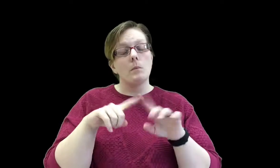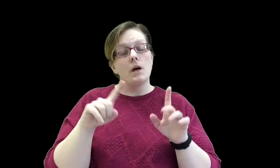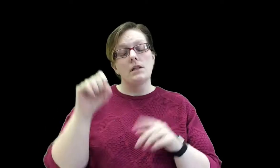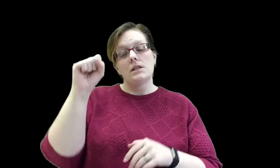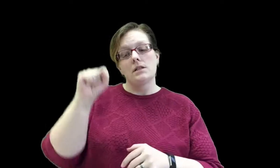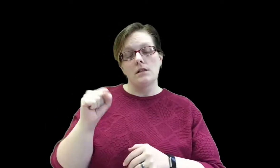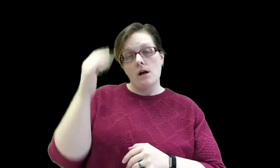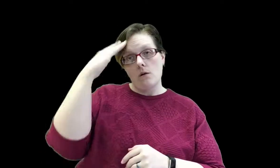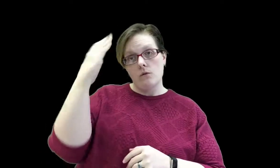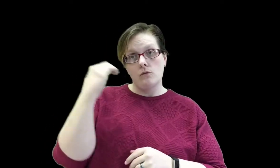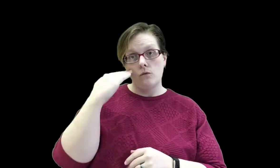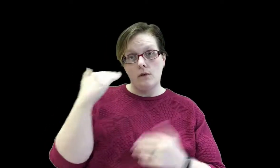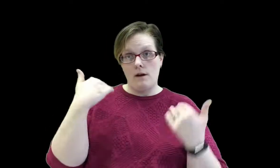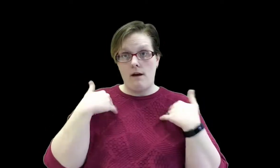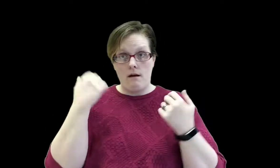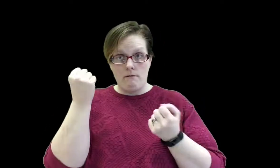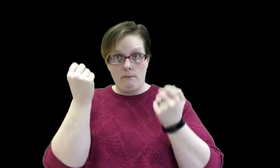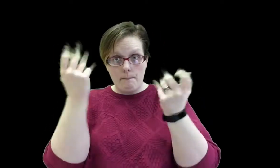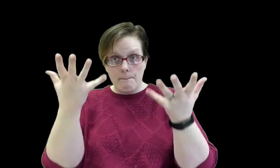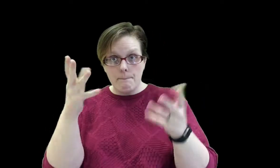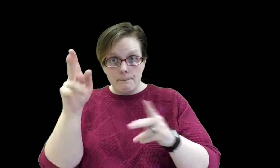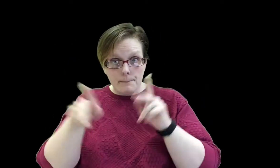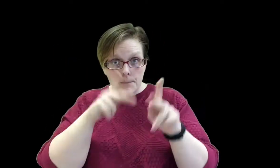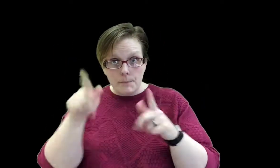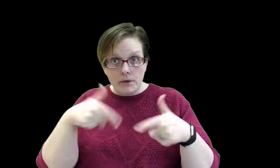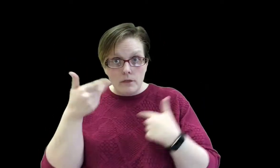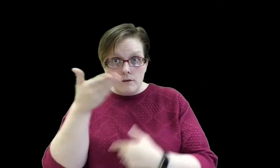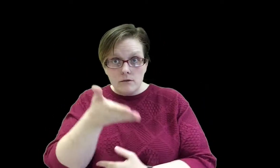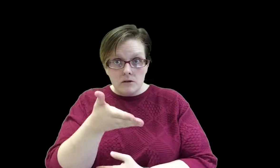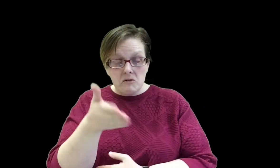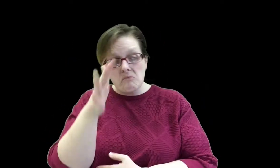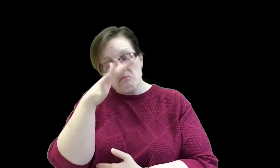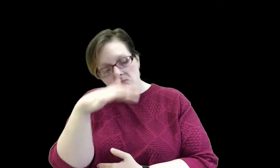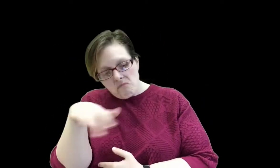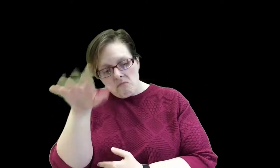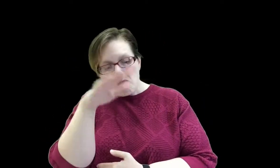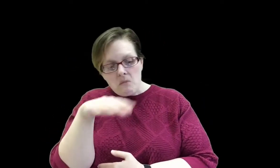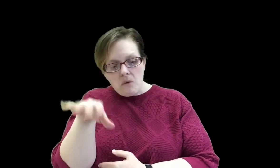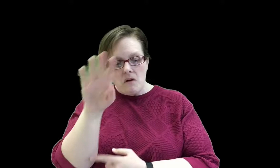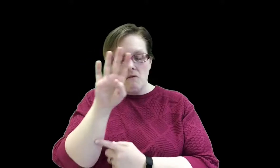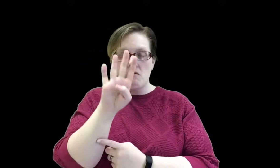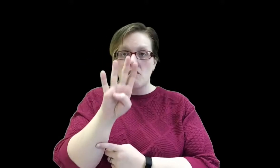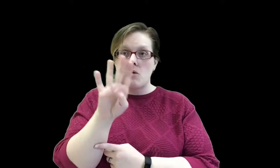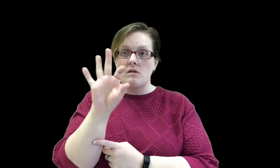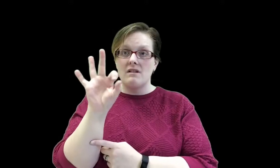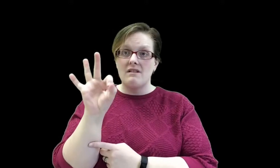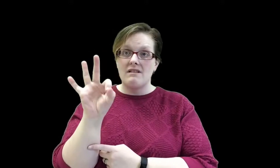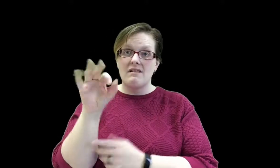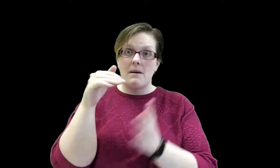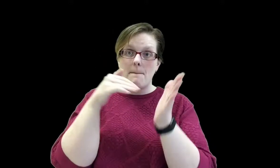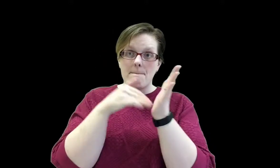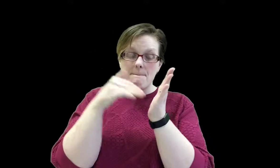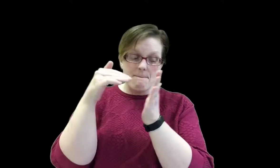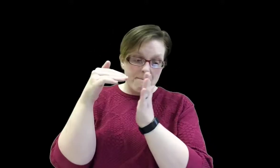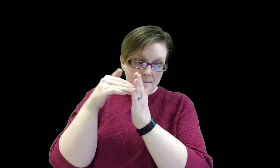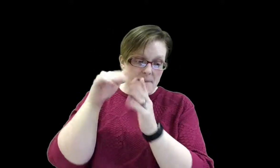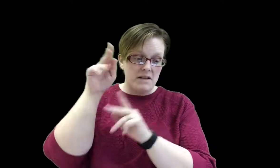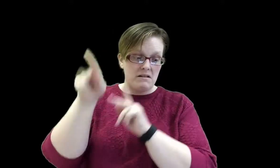background. However, South Korea has a lot of people. About 49